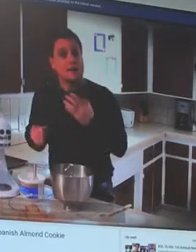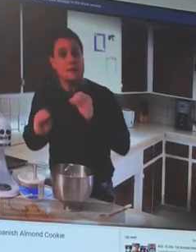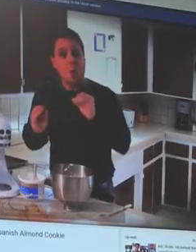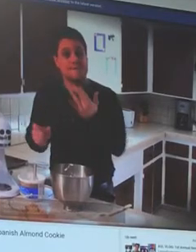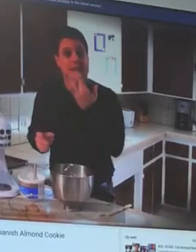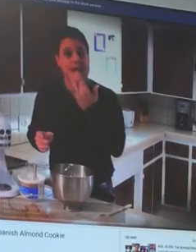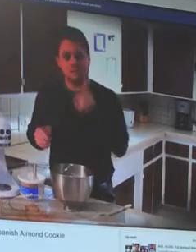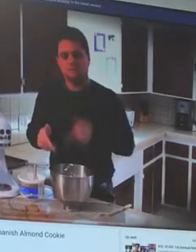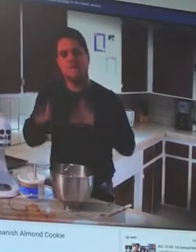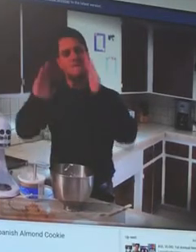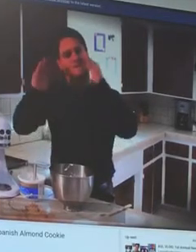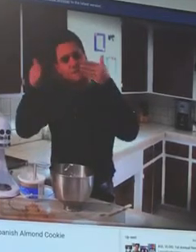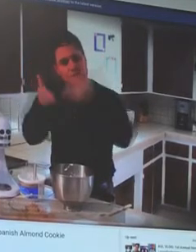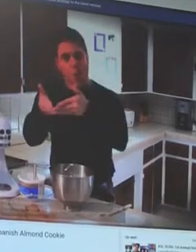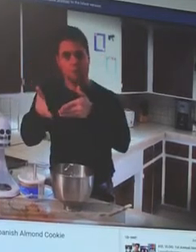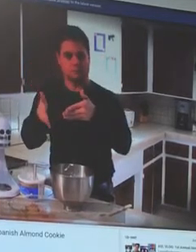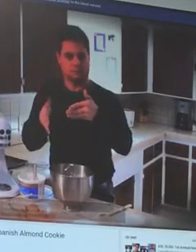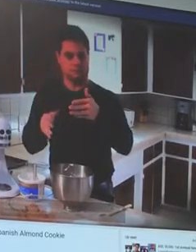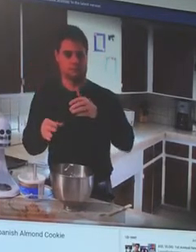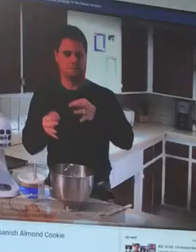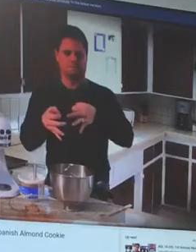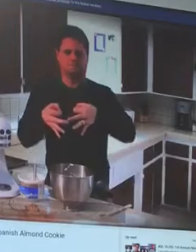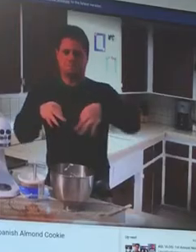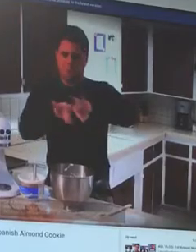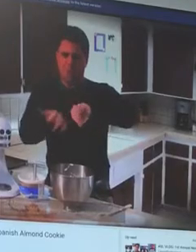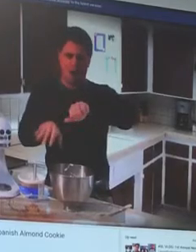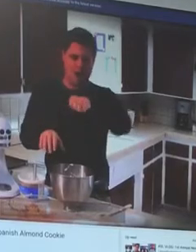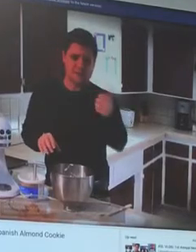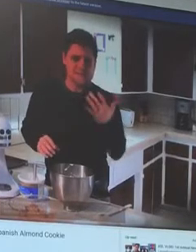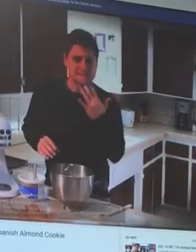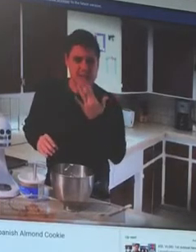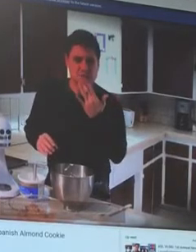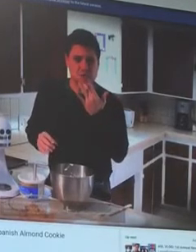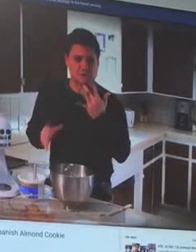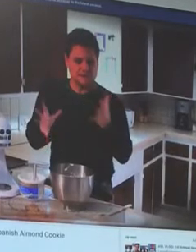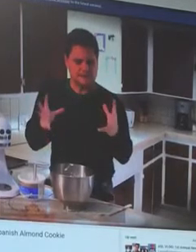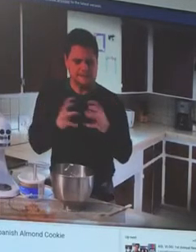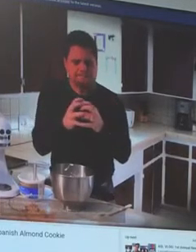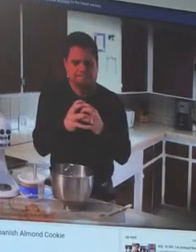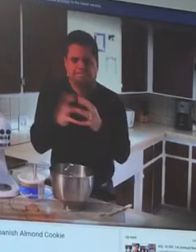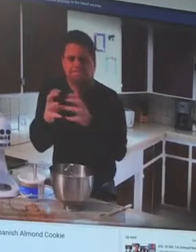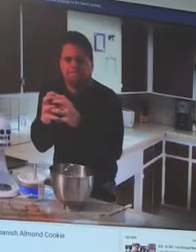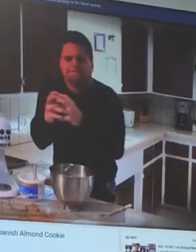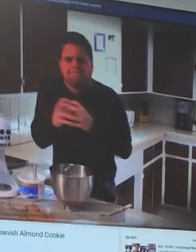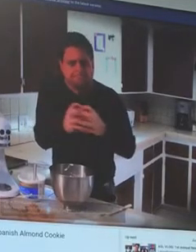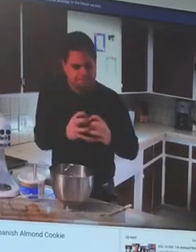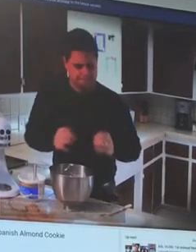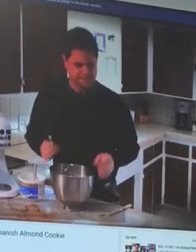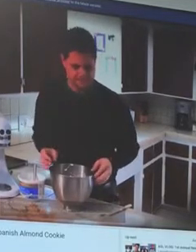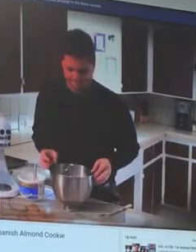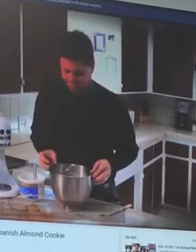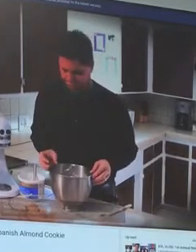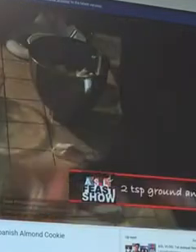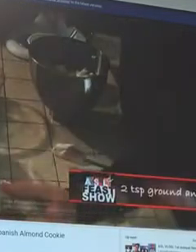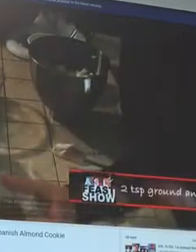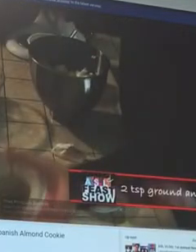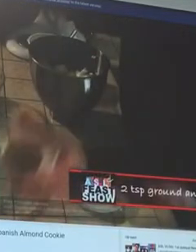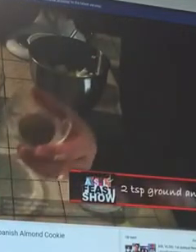much of a flavor, which is pretty great for us because that lack of a flavor allows the other flavors in the cookie to